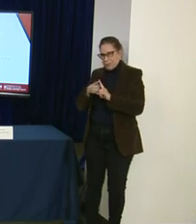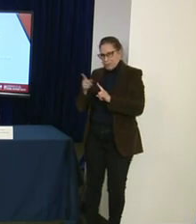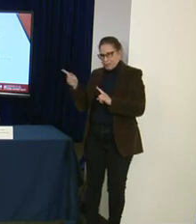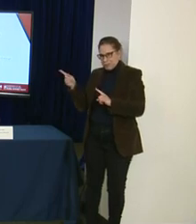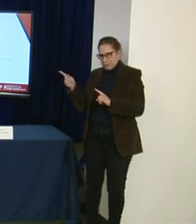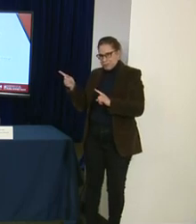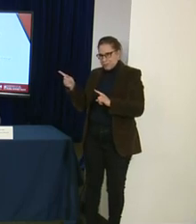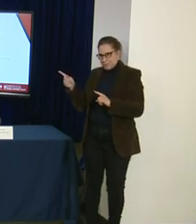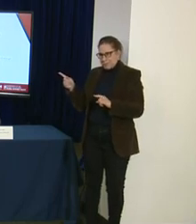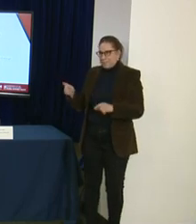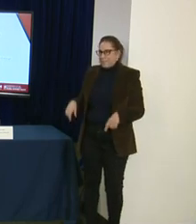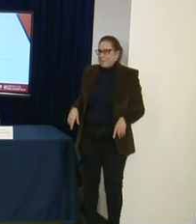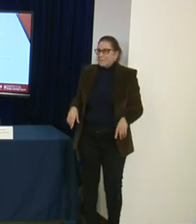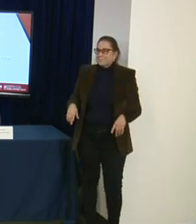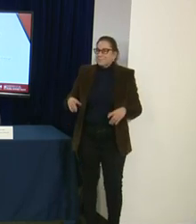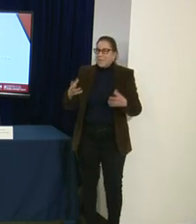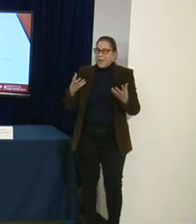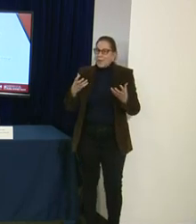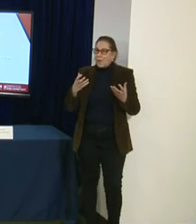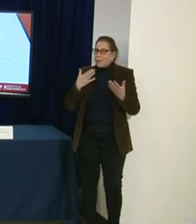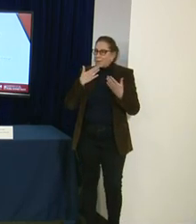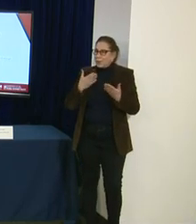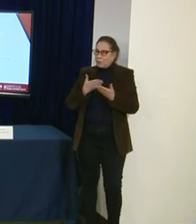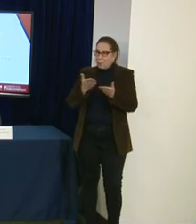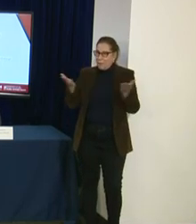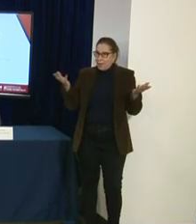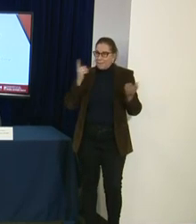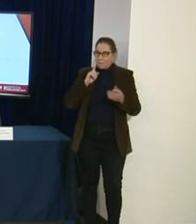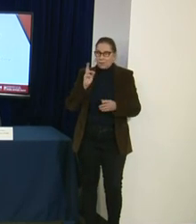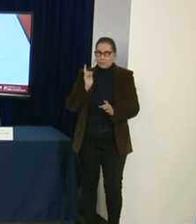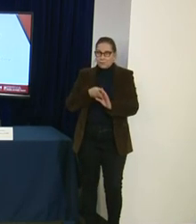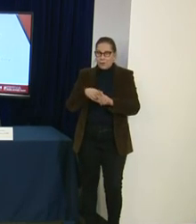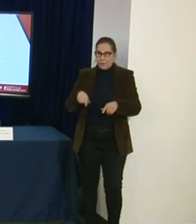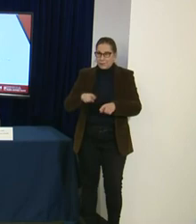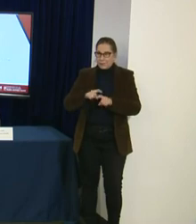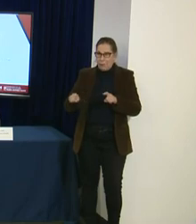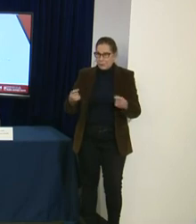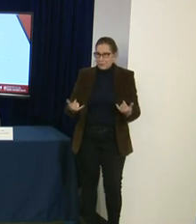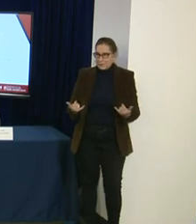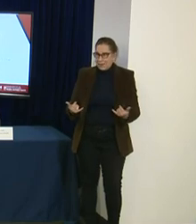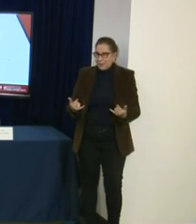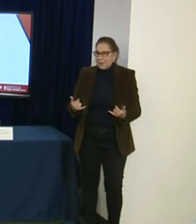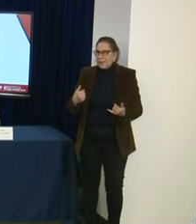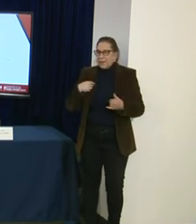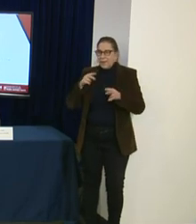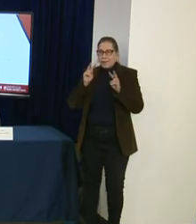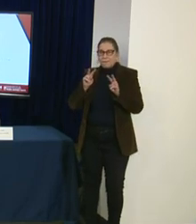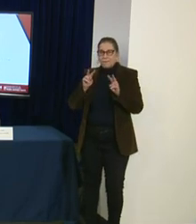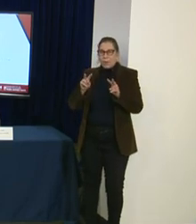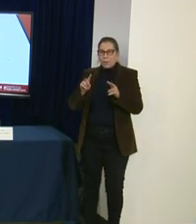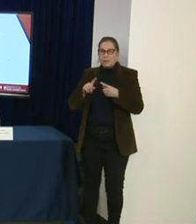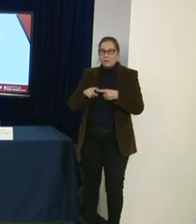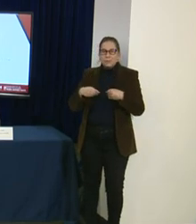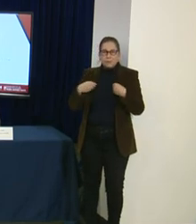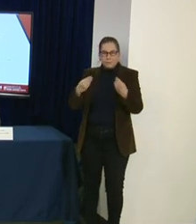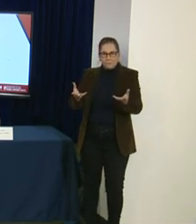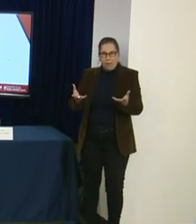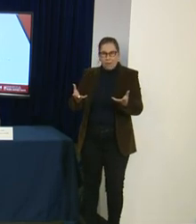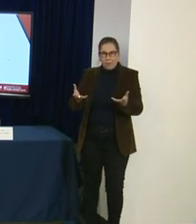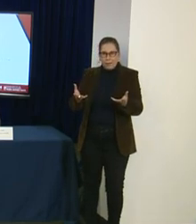joining this call today, and we look forward to providing you a briefing. Very clearly, this is